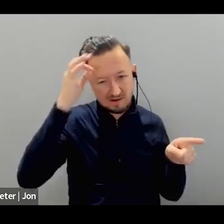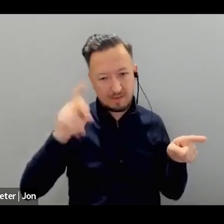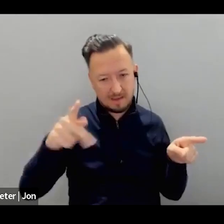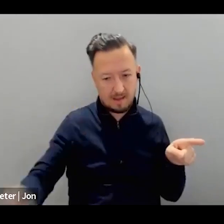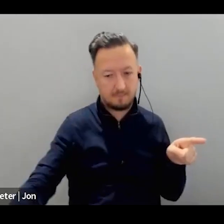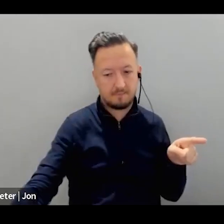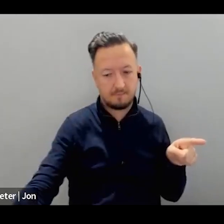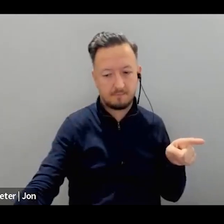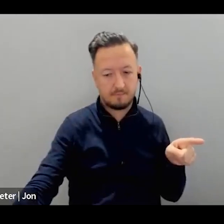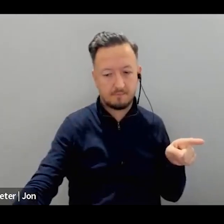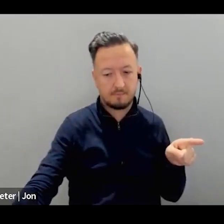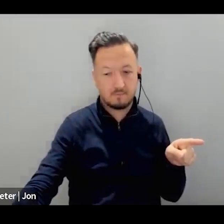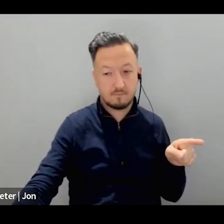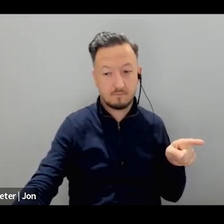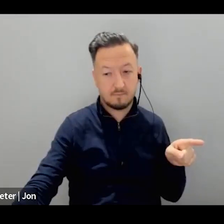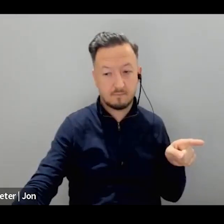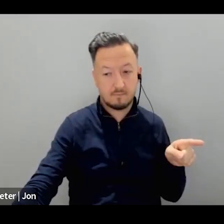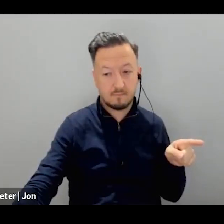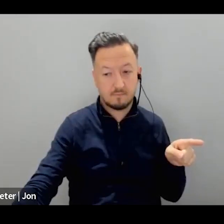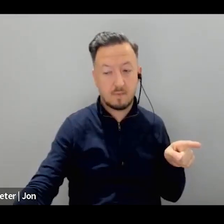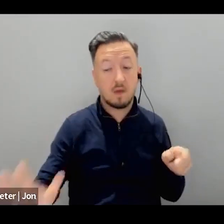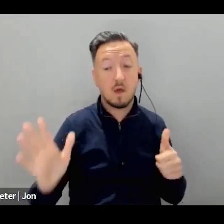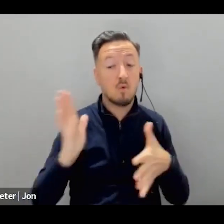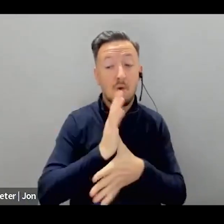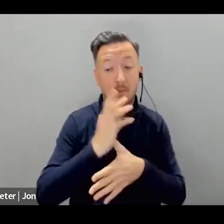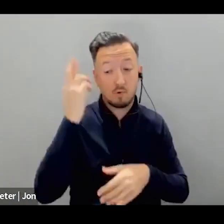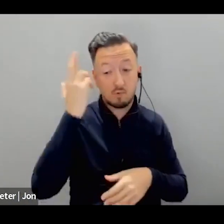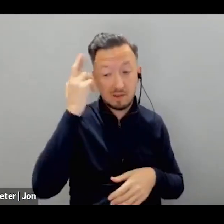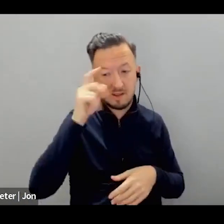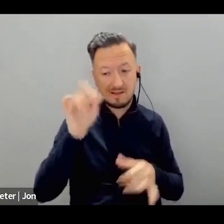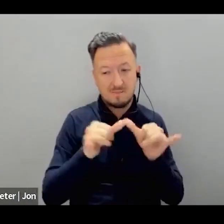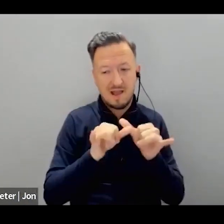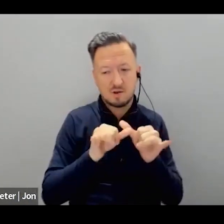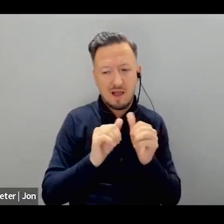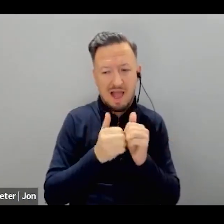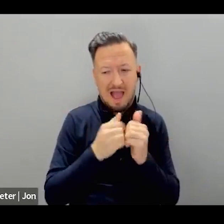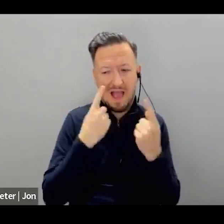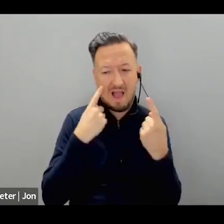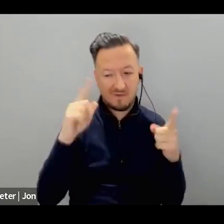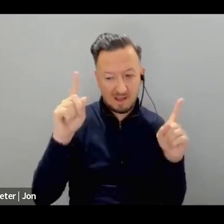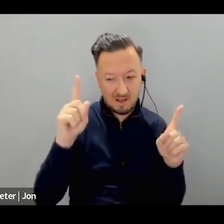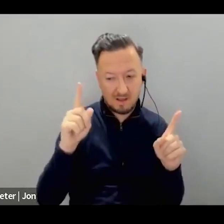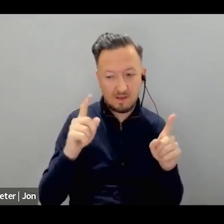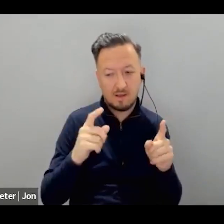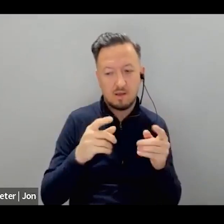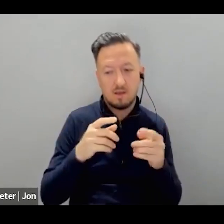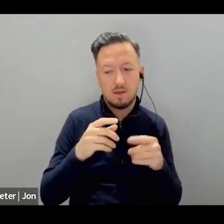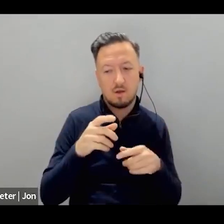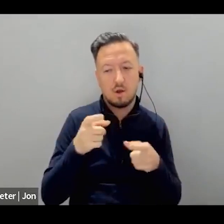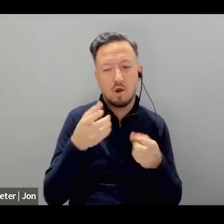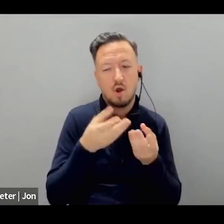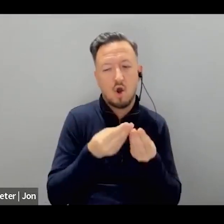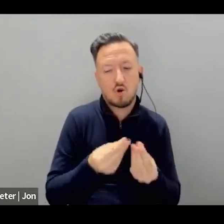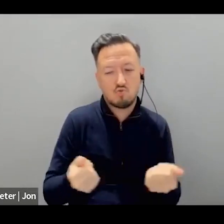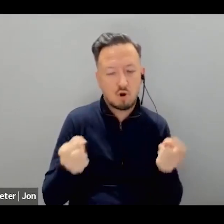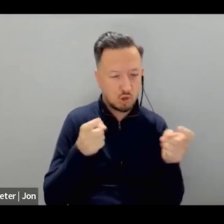The primary purpose of this sampling was to measure the effectiveness of the residual corrosion control